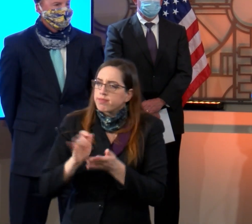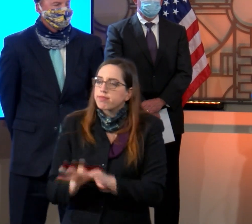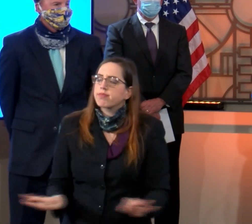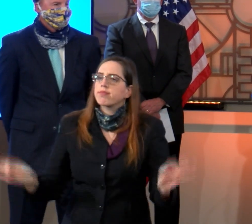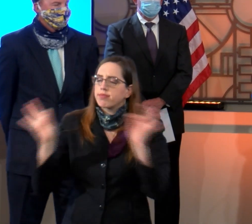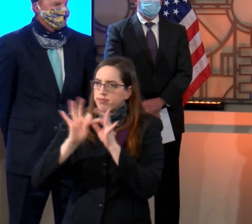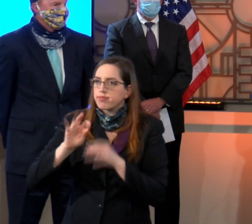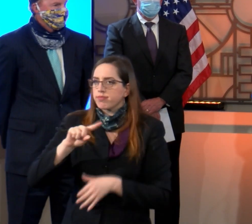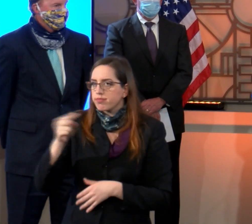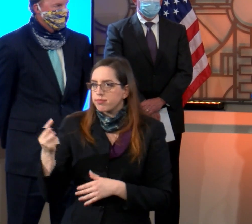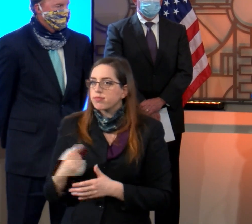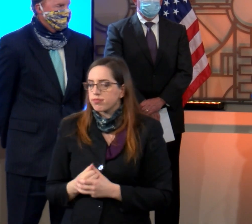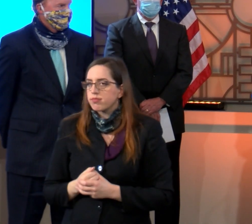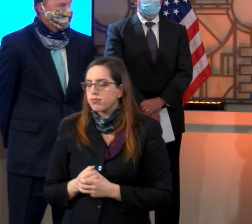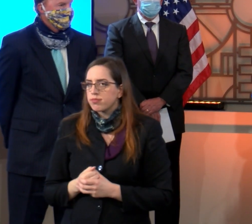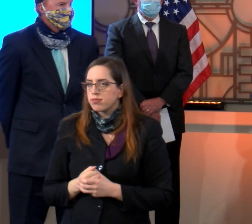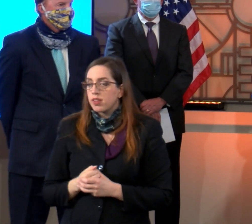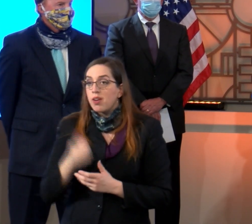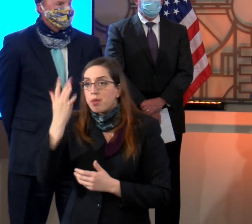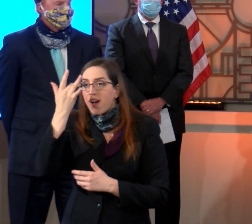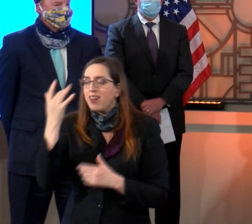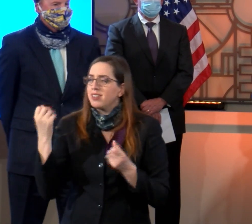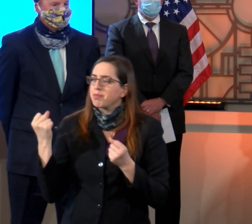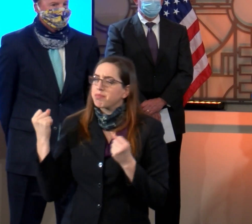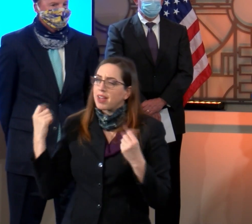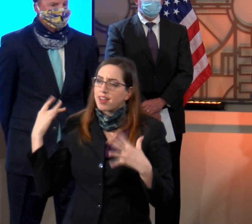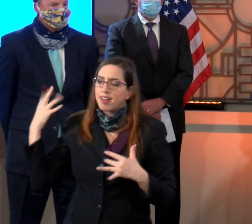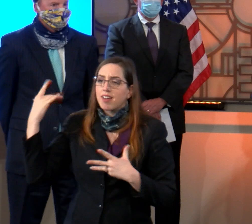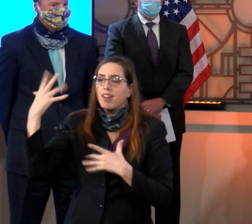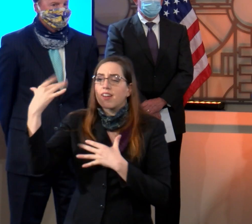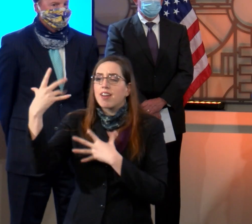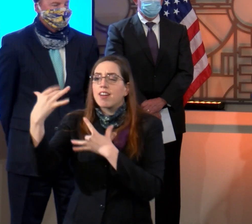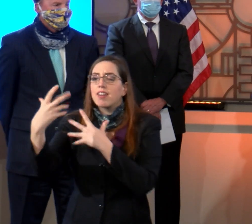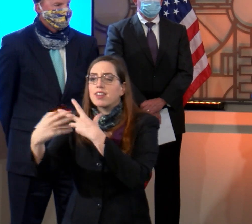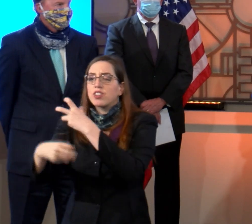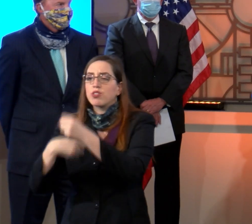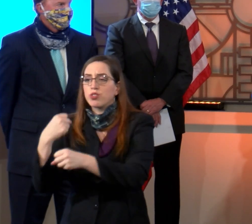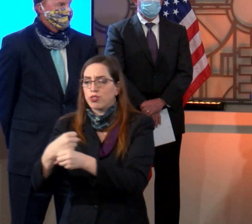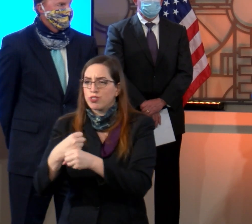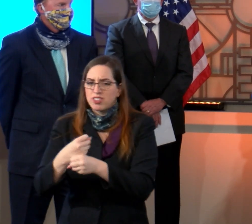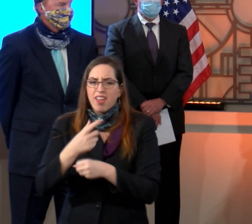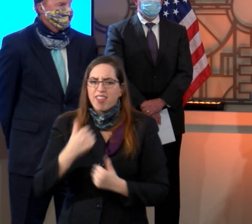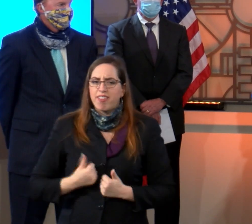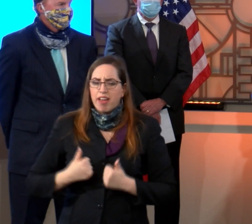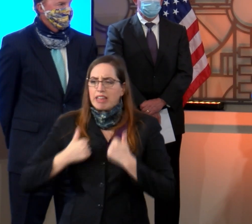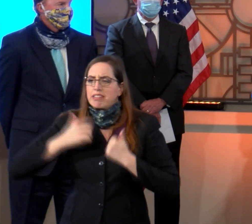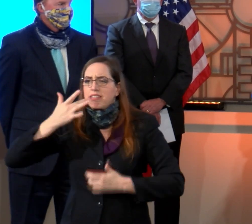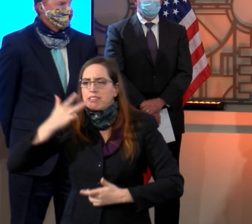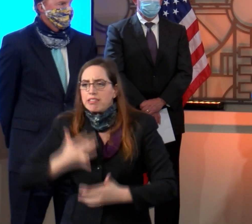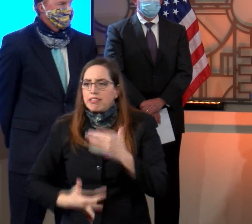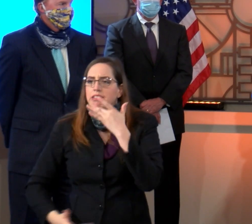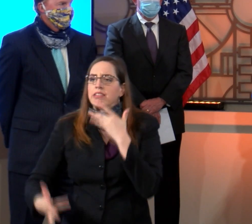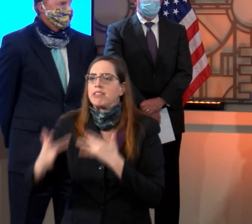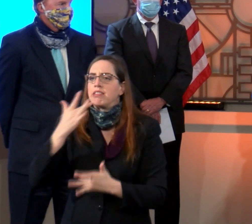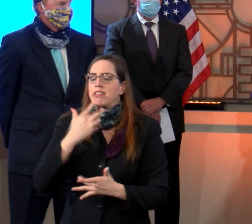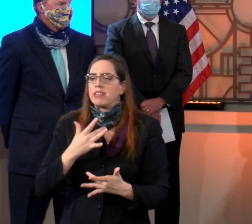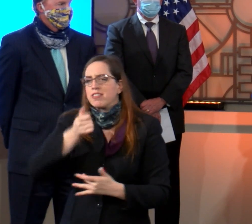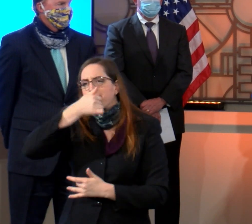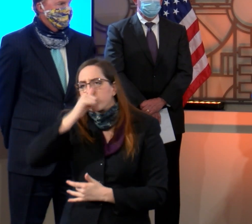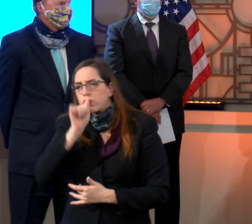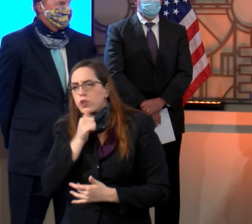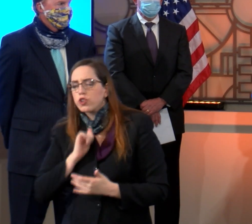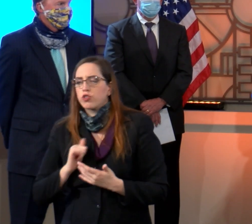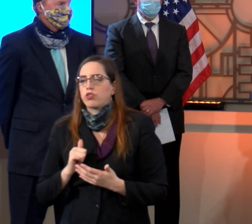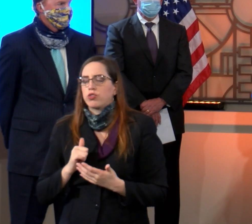is. Because for decades, these people have lived on the margins. And they suffered